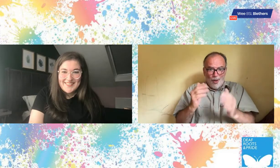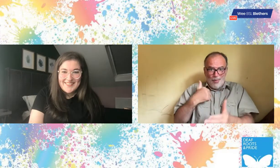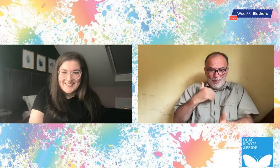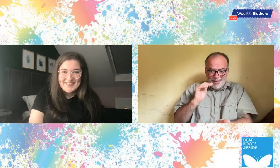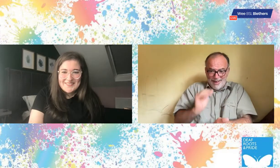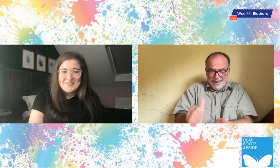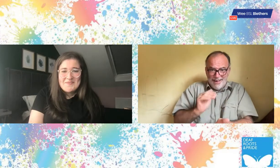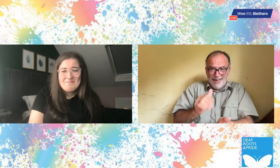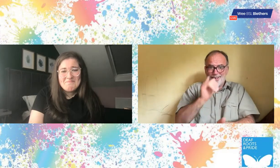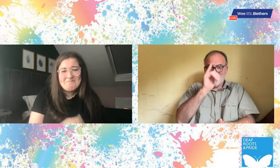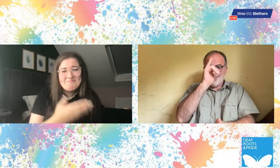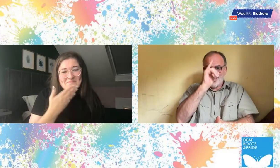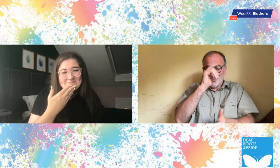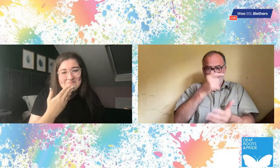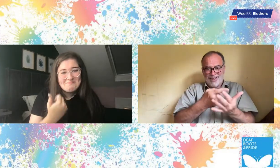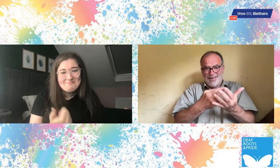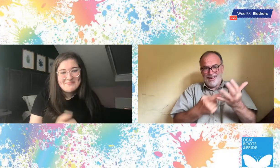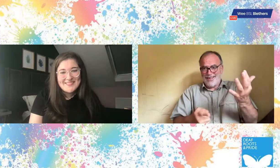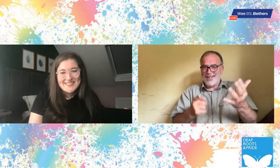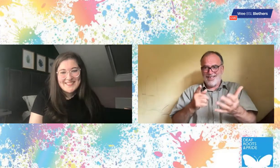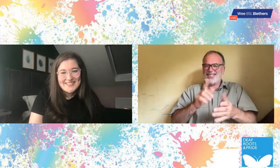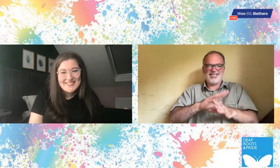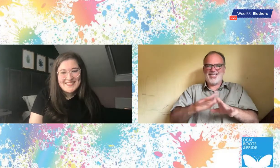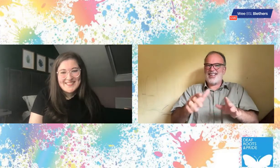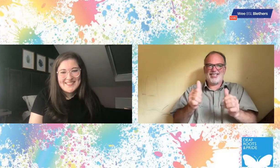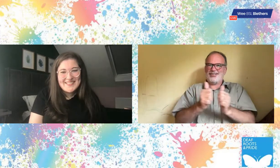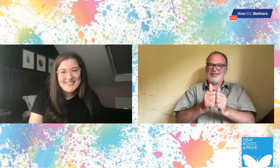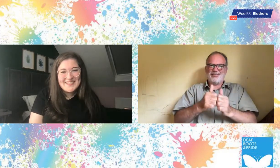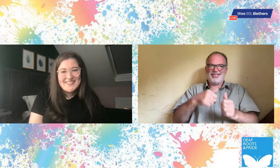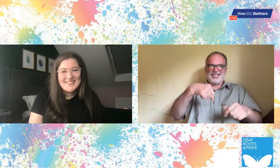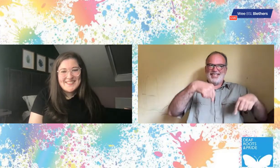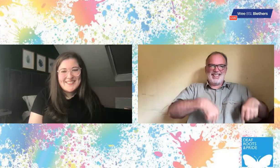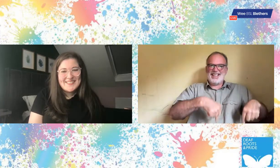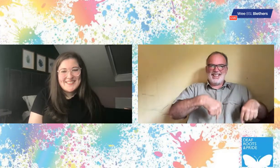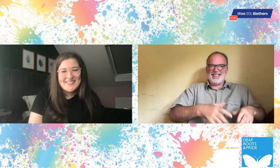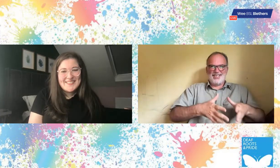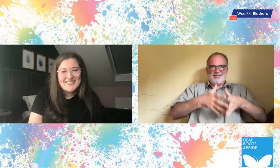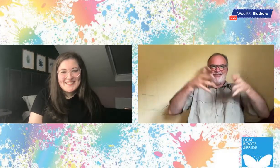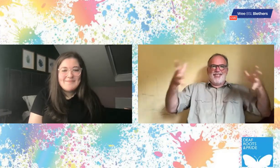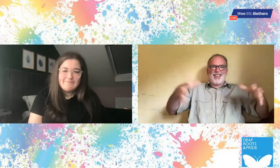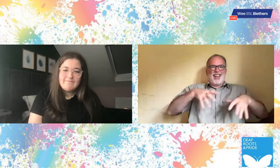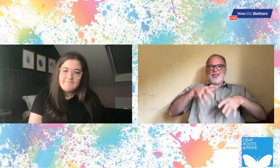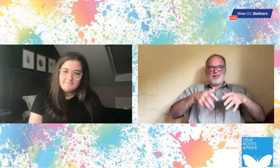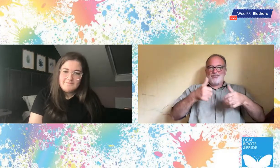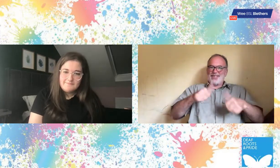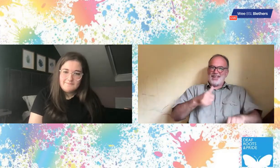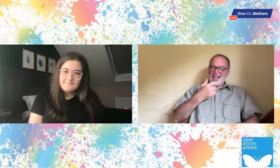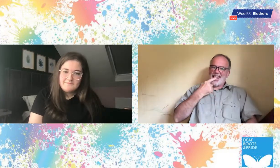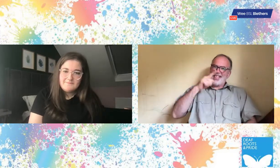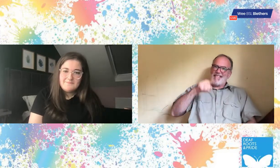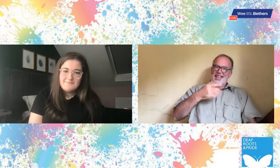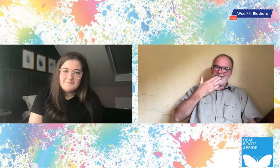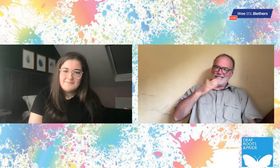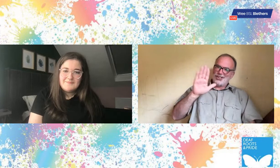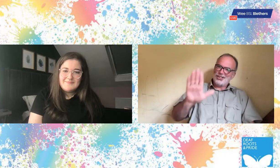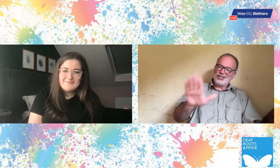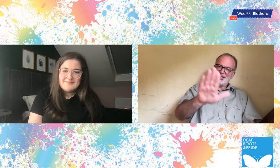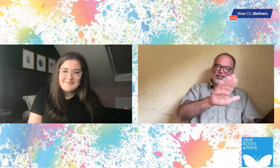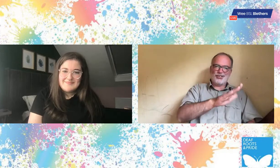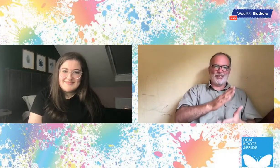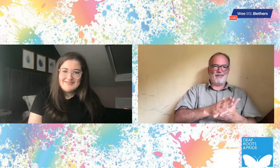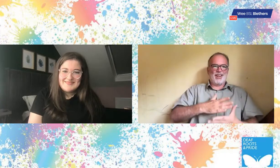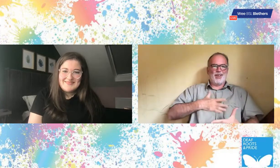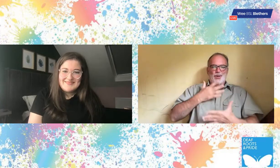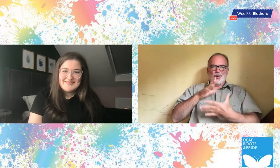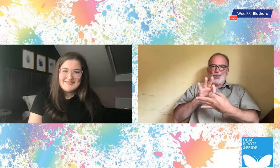absolutely amazing. There were little baby cubs that that I could Ah, cuddle, and really